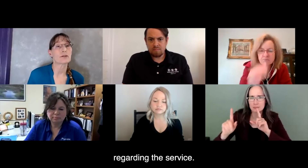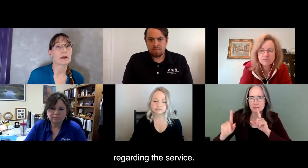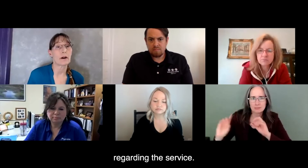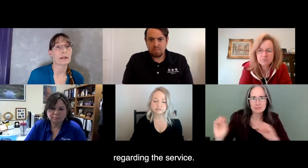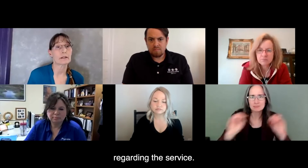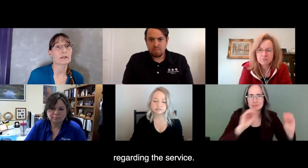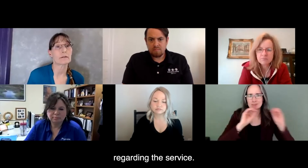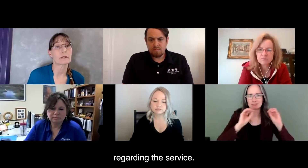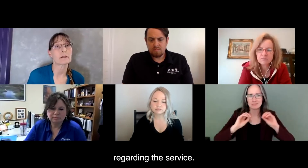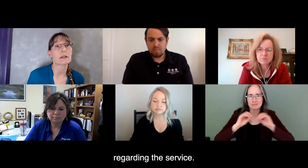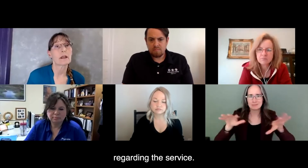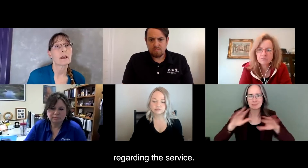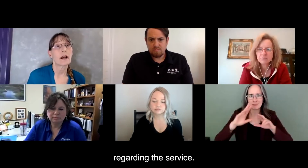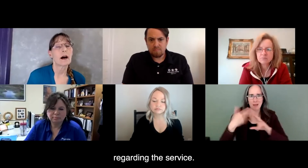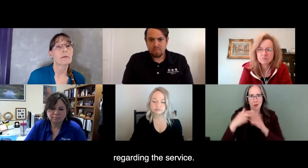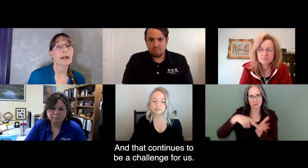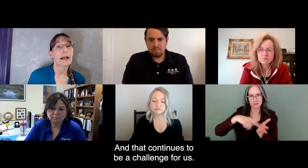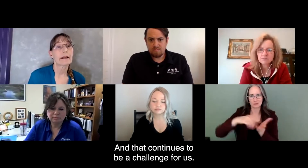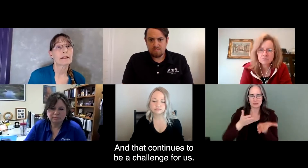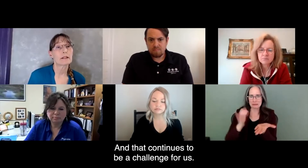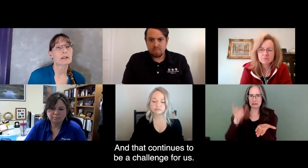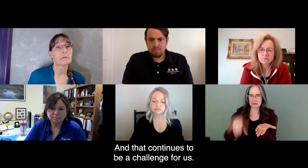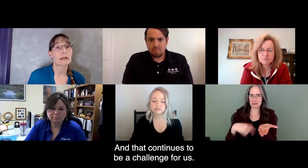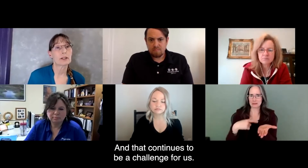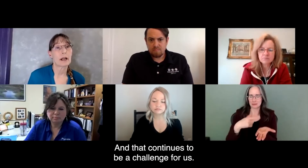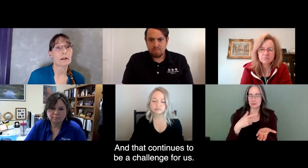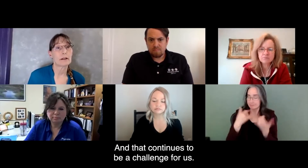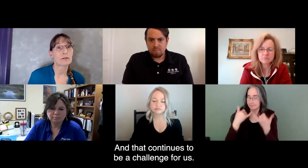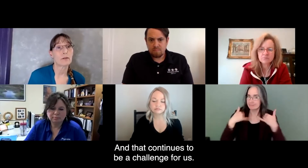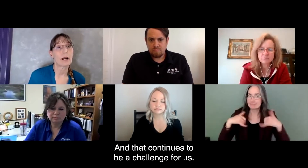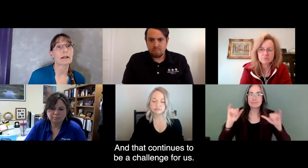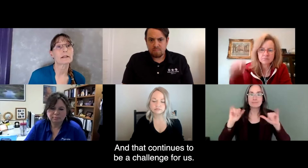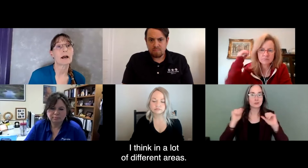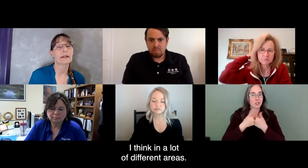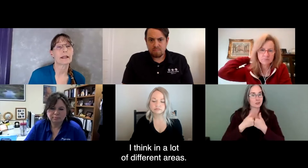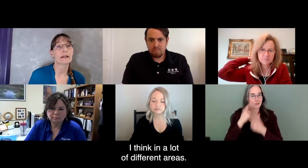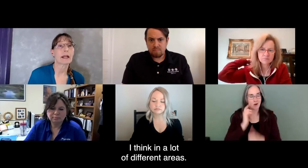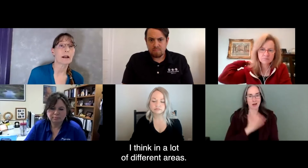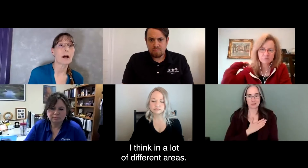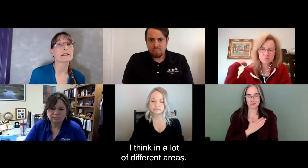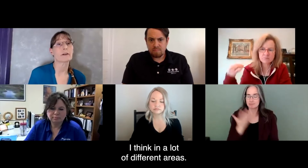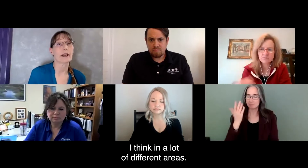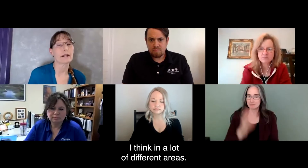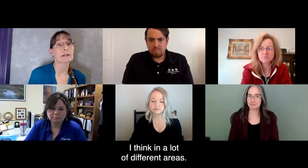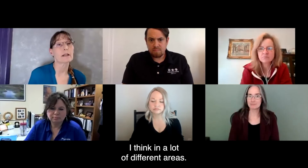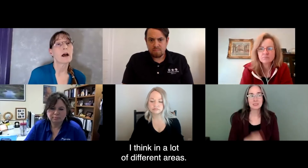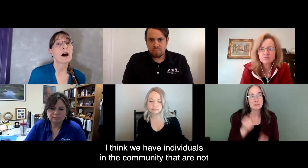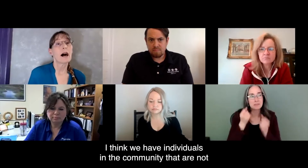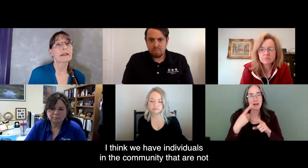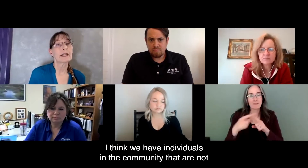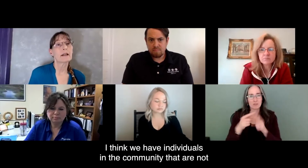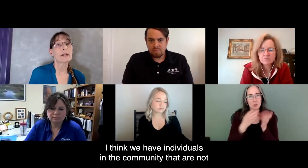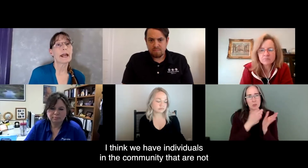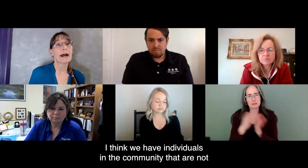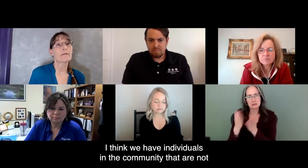message regarding the service. And that continues to be a challenge for us, I think, in a lot of different areas.